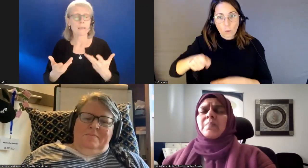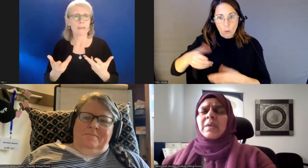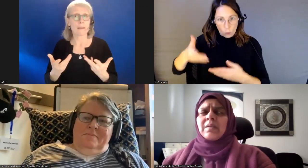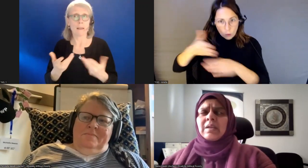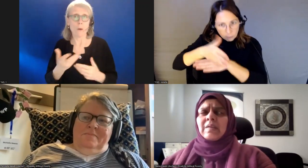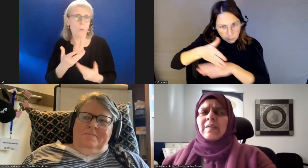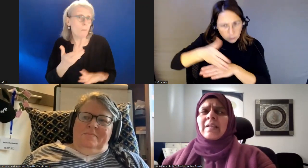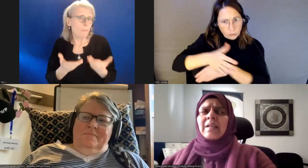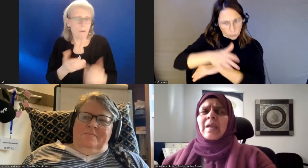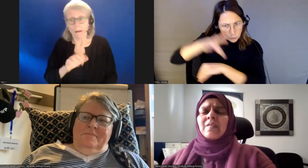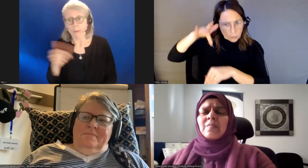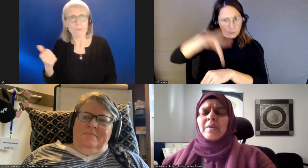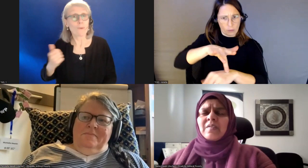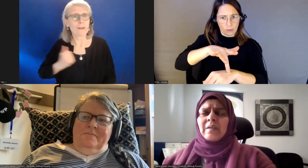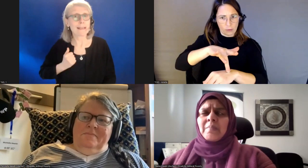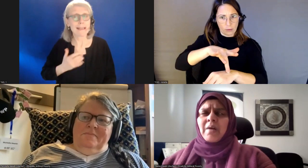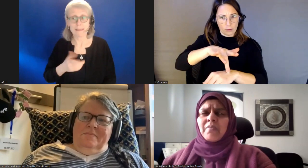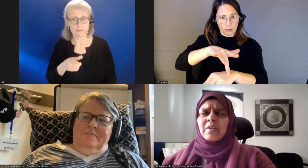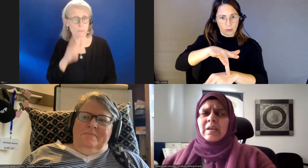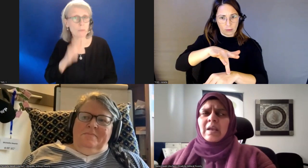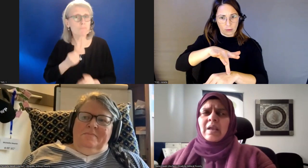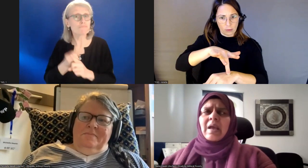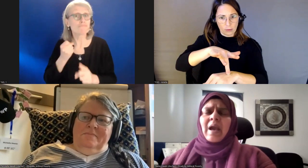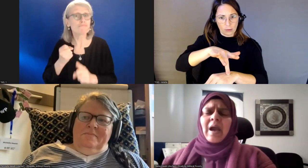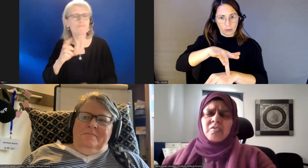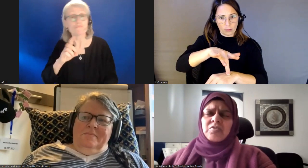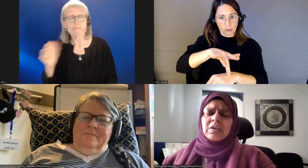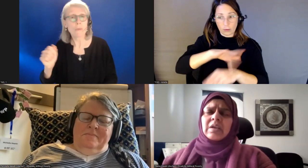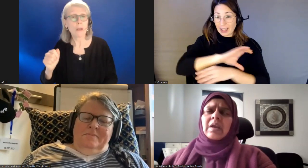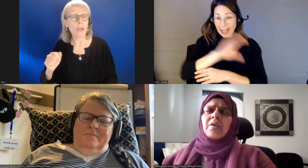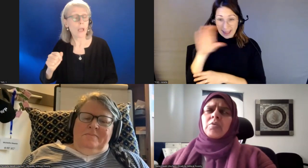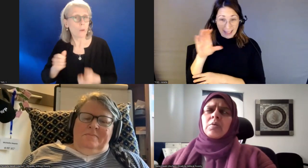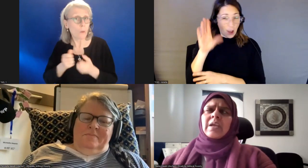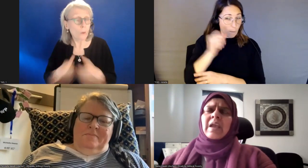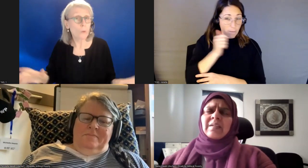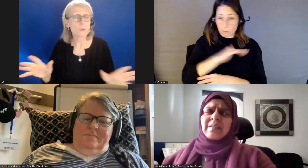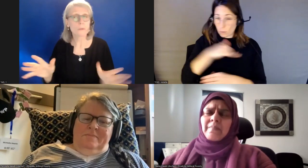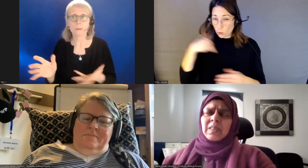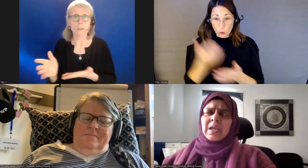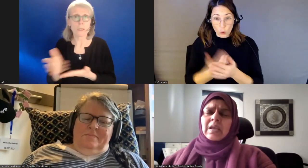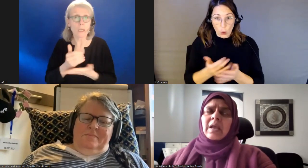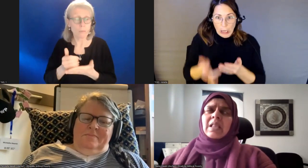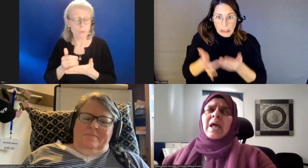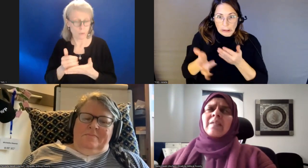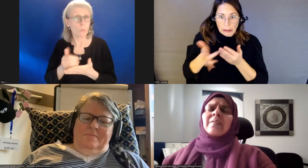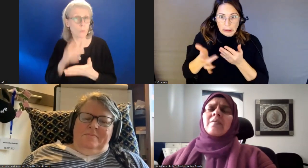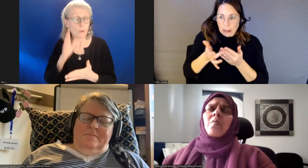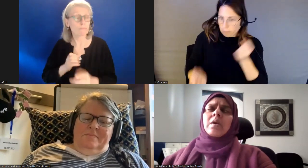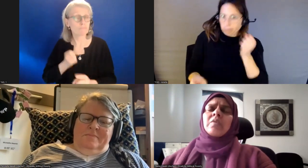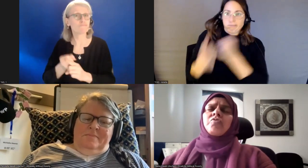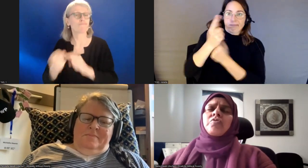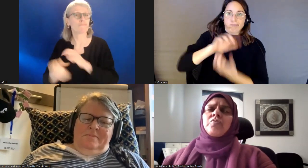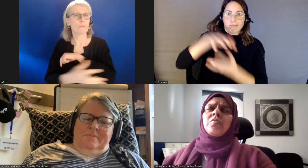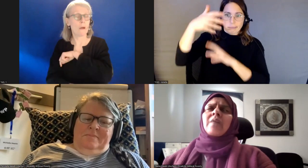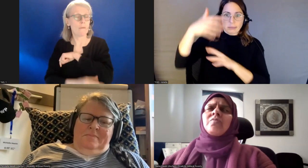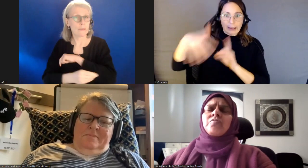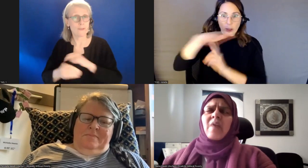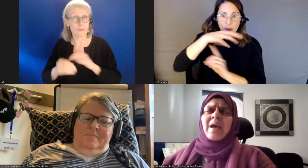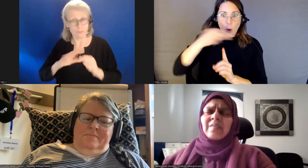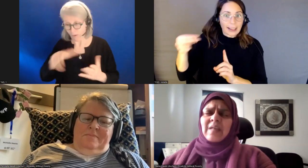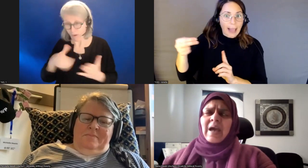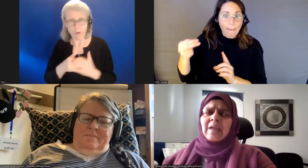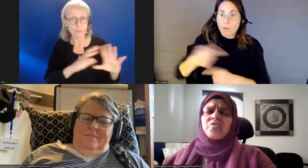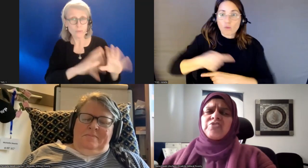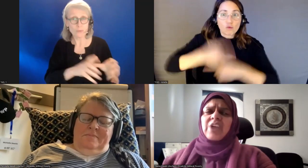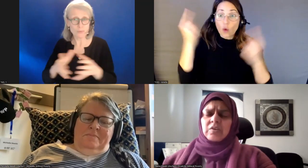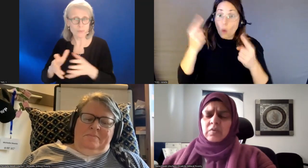acquiring disabilities and experiencing poverty, actually create something that's going to